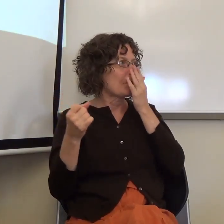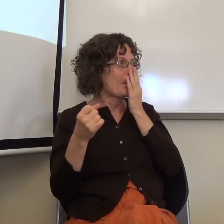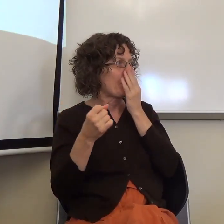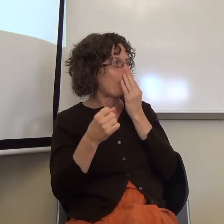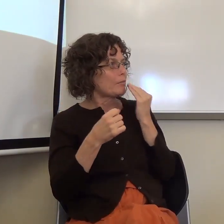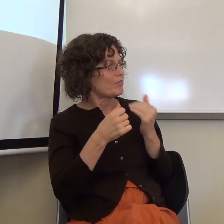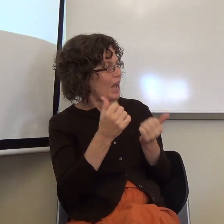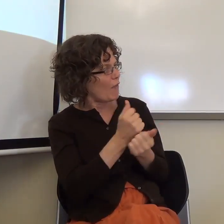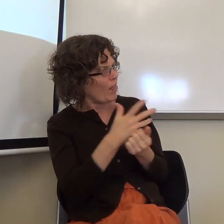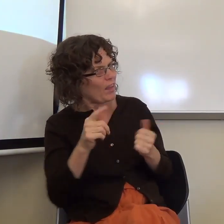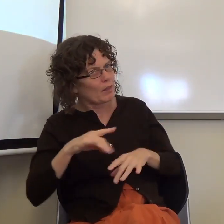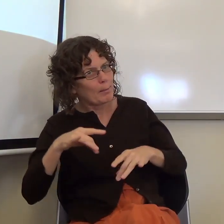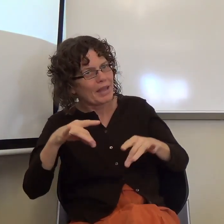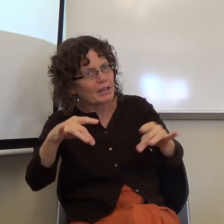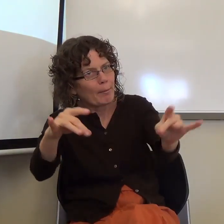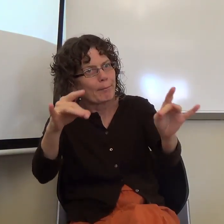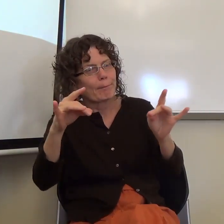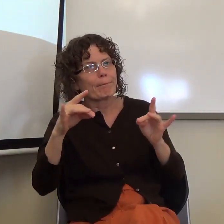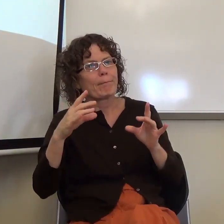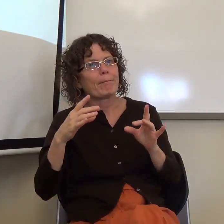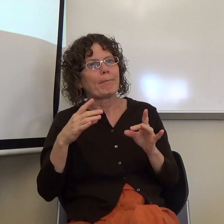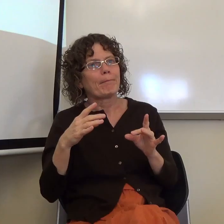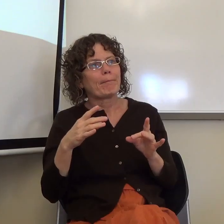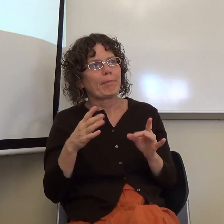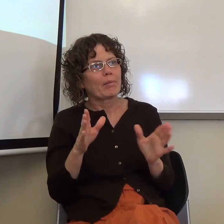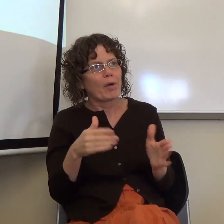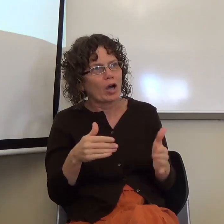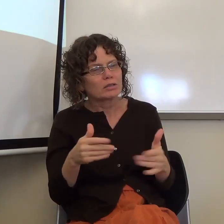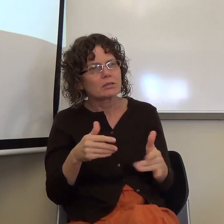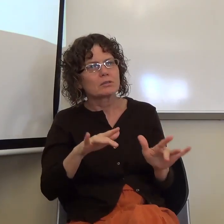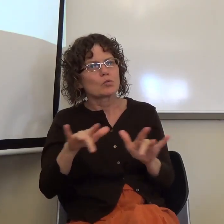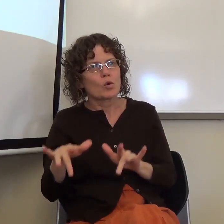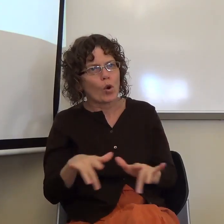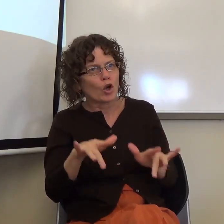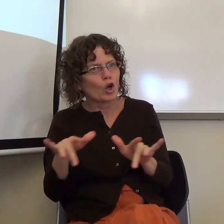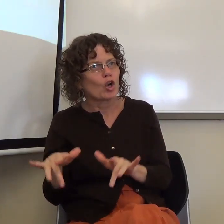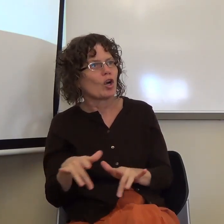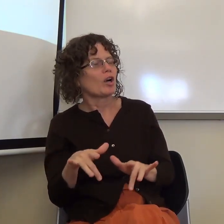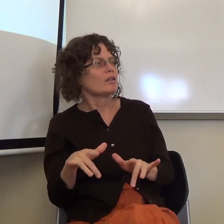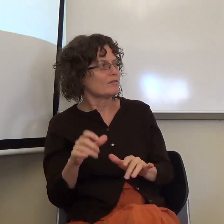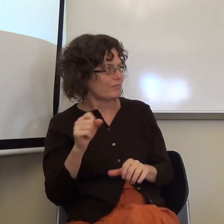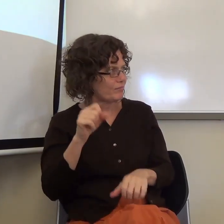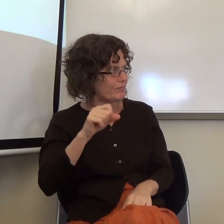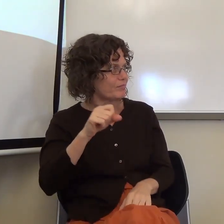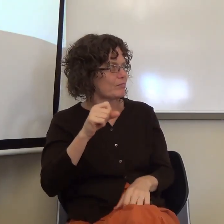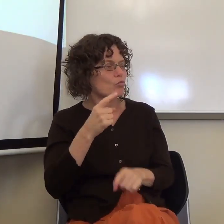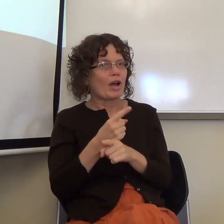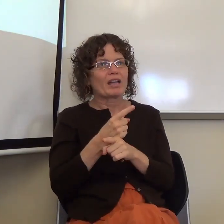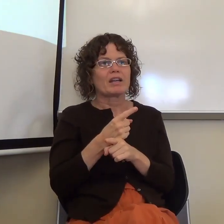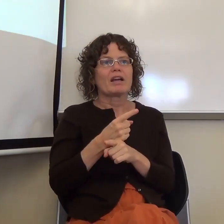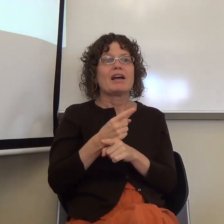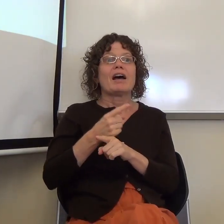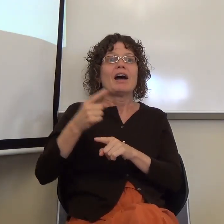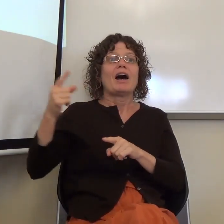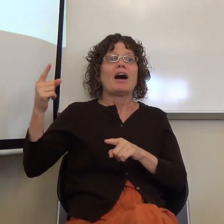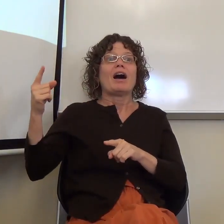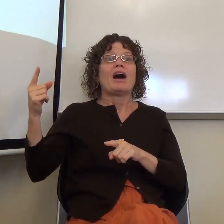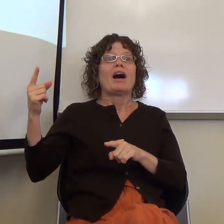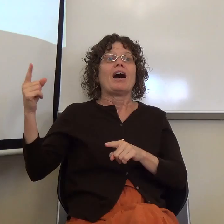up, the boxes, the Yeah. recorders. Yeah. That's your list Salvaging, without yeah. numbering Basically it. means go, because so the plane was at the bottom of the ocean and they went down and